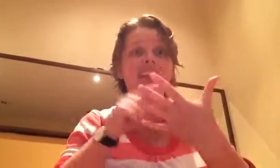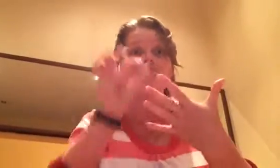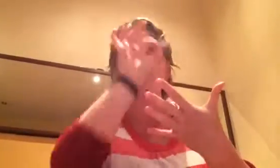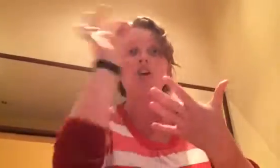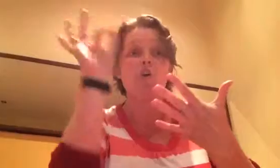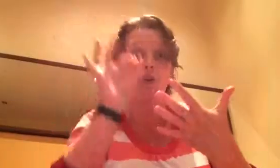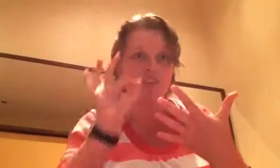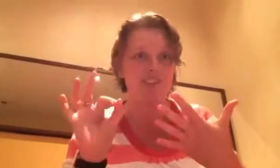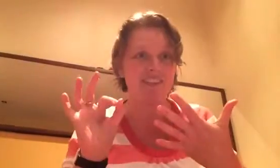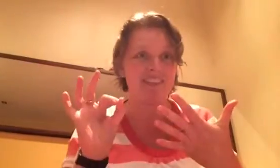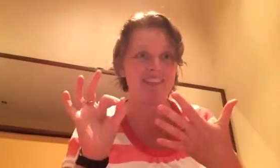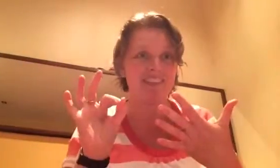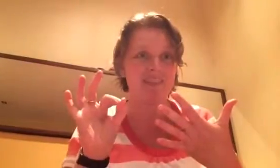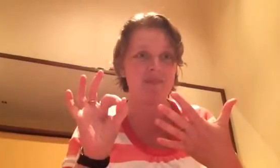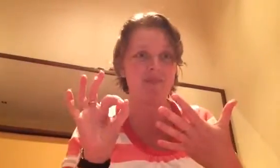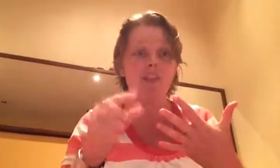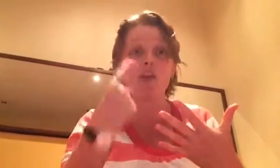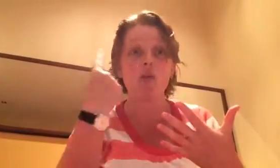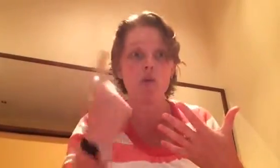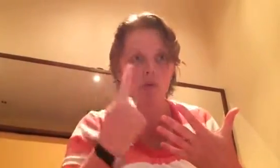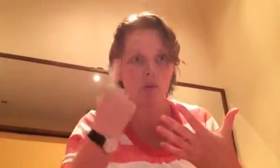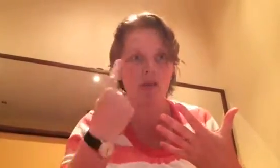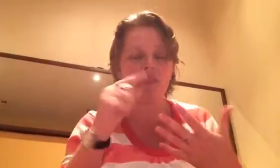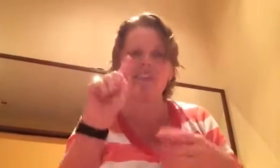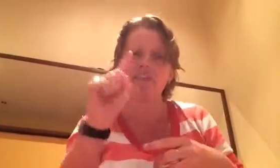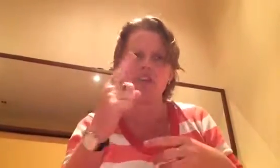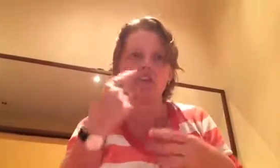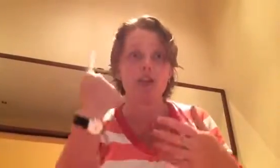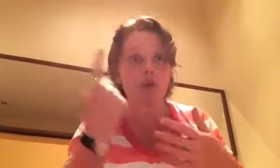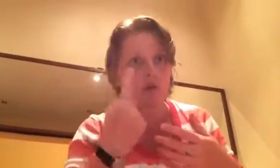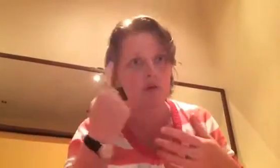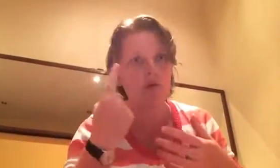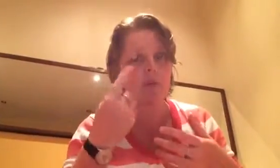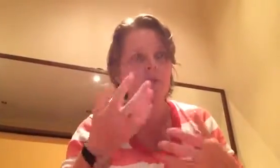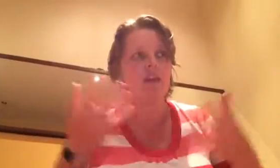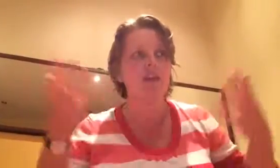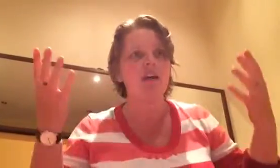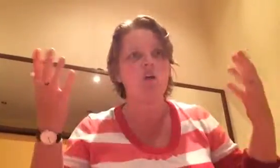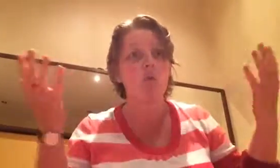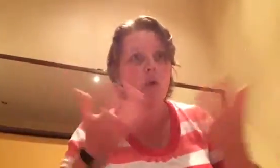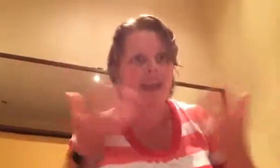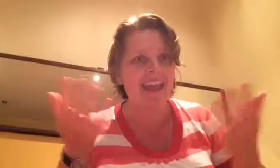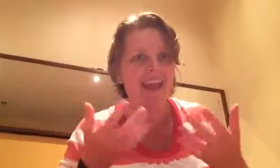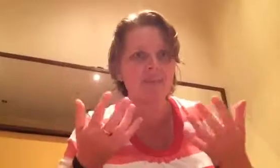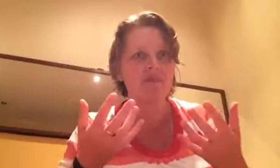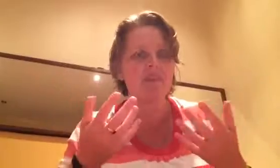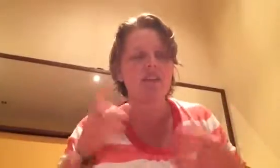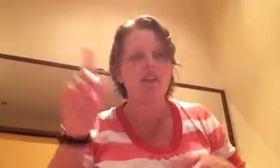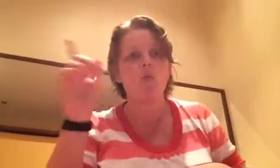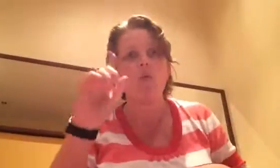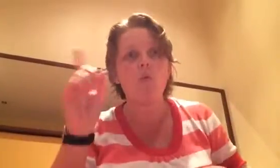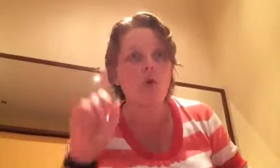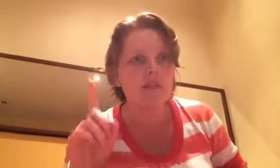is questions, like who, and that's the first, like who, where,